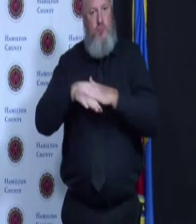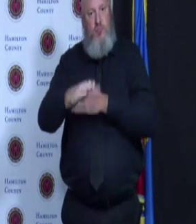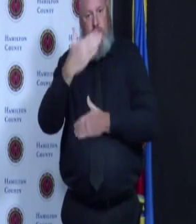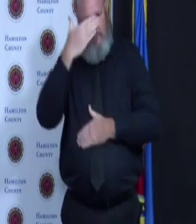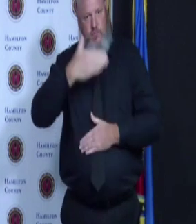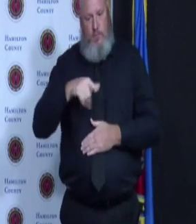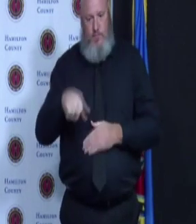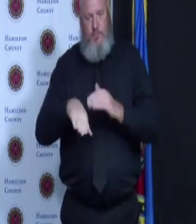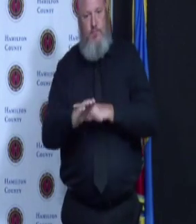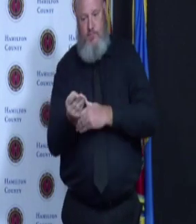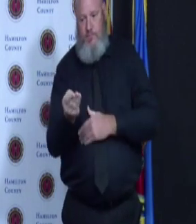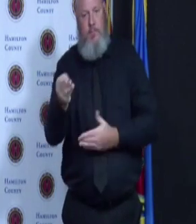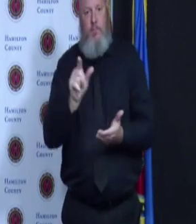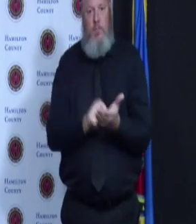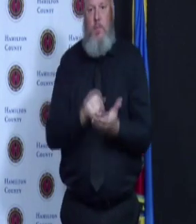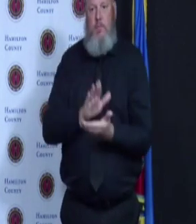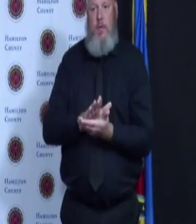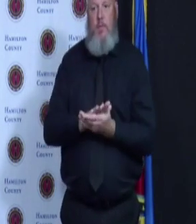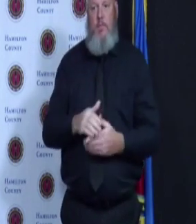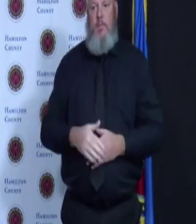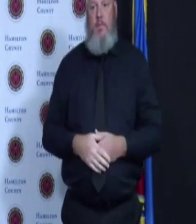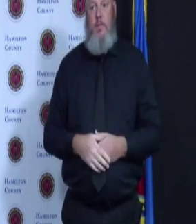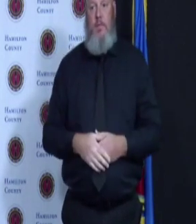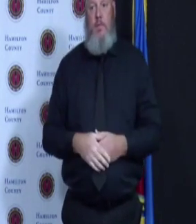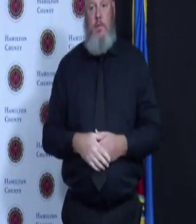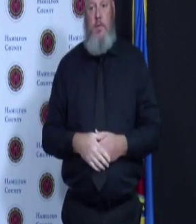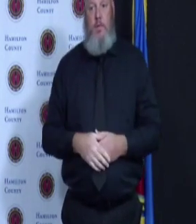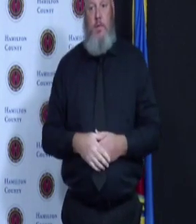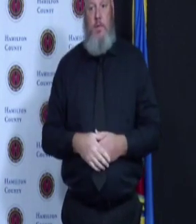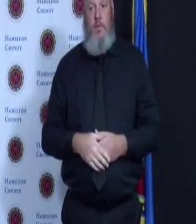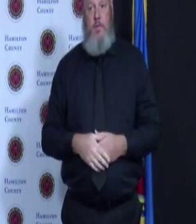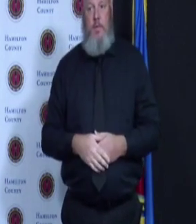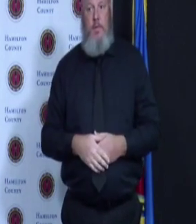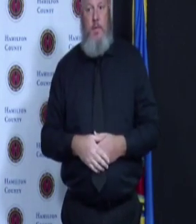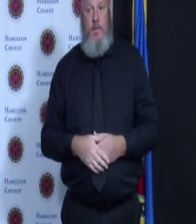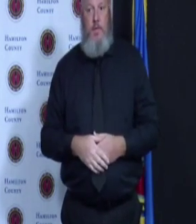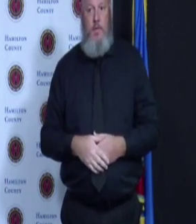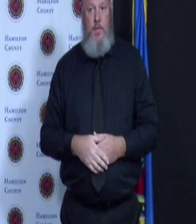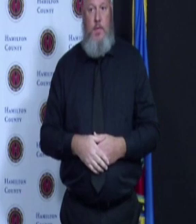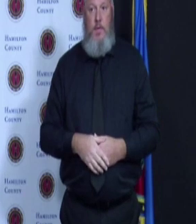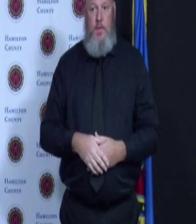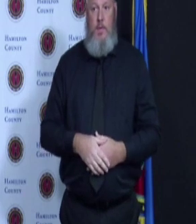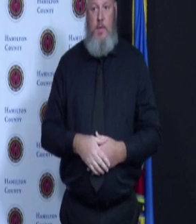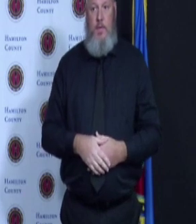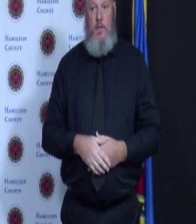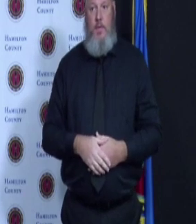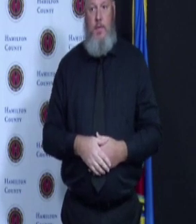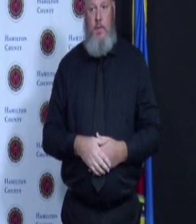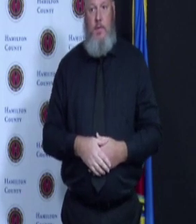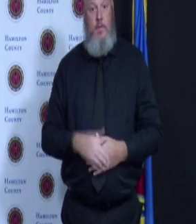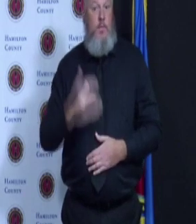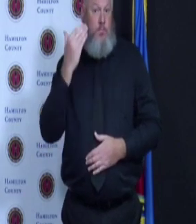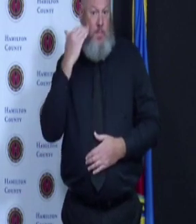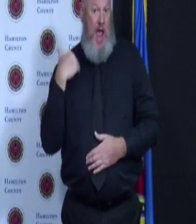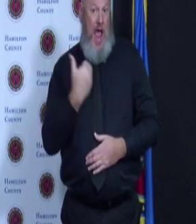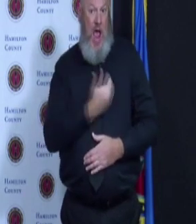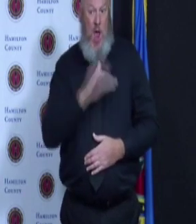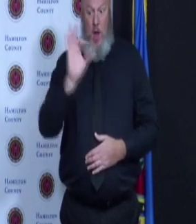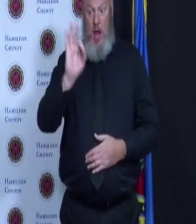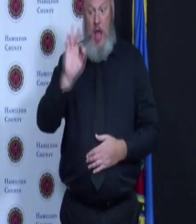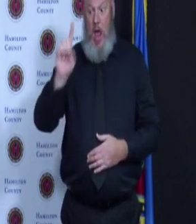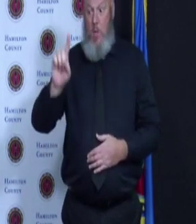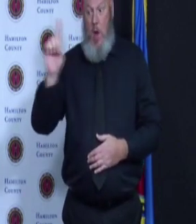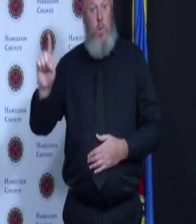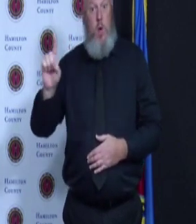work and handle our community's most pressing needs with skill and with courage. The county's Office of